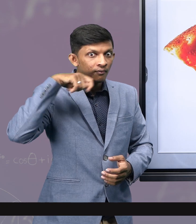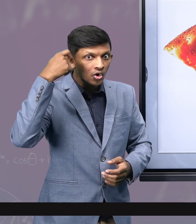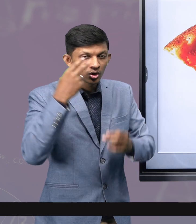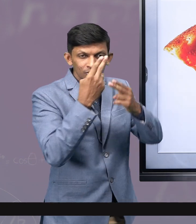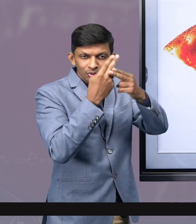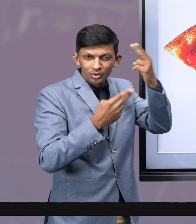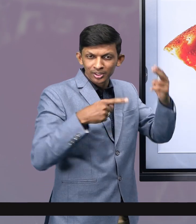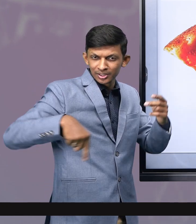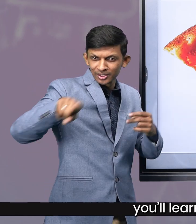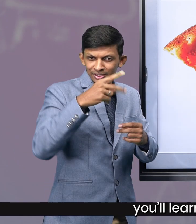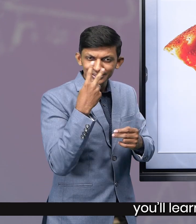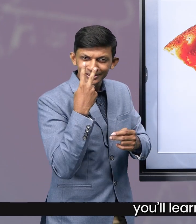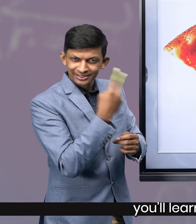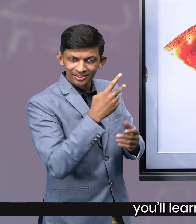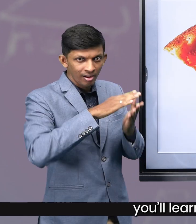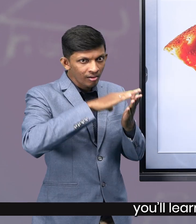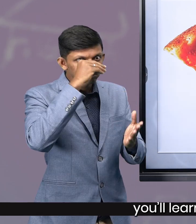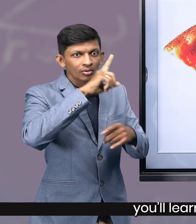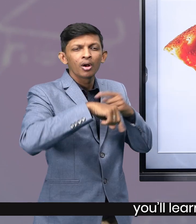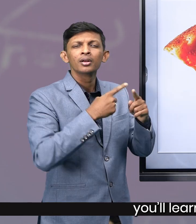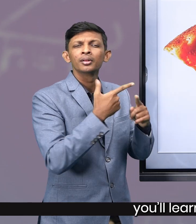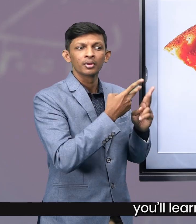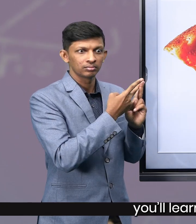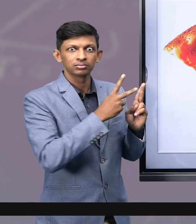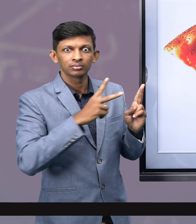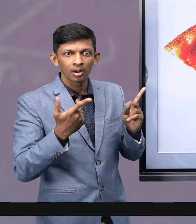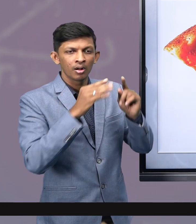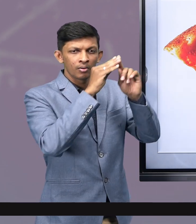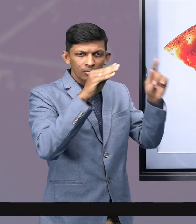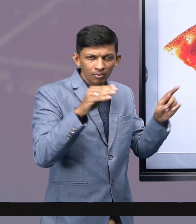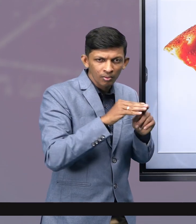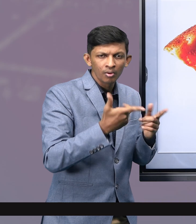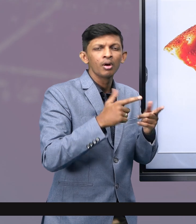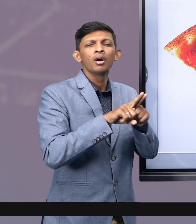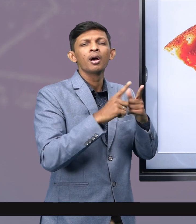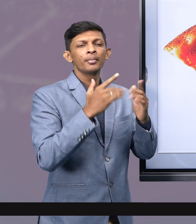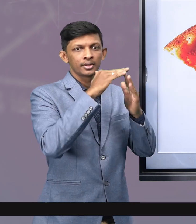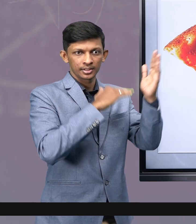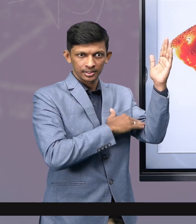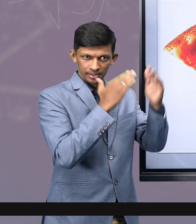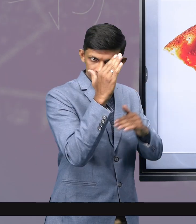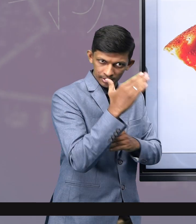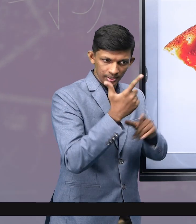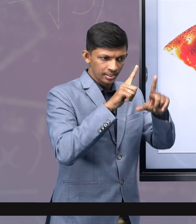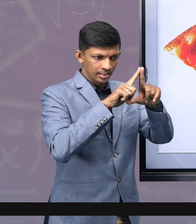In this video, you will learn all about different shapes like polygons, triangles,